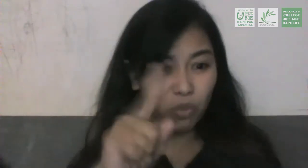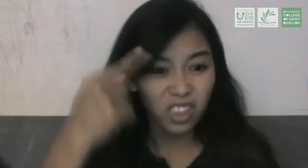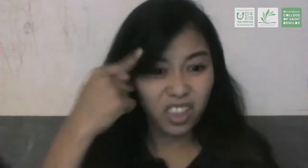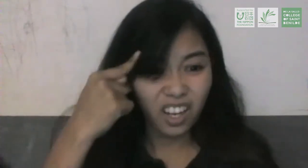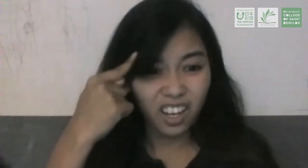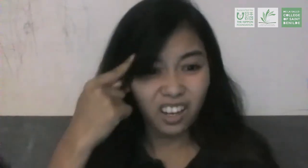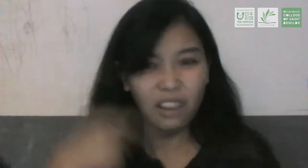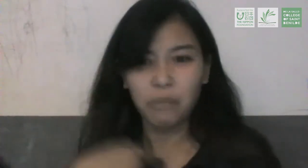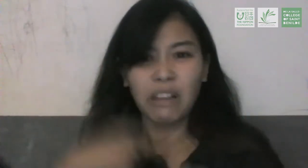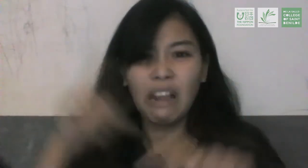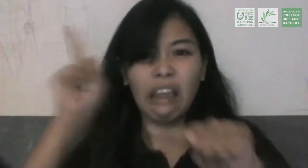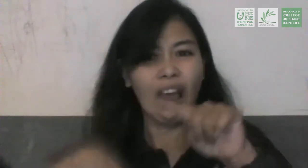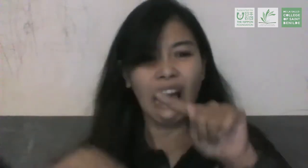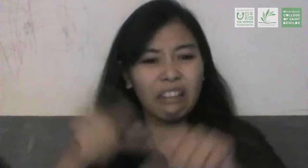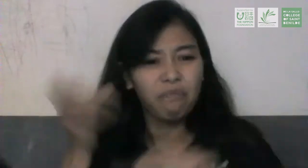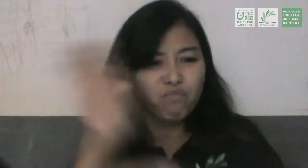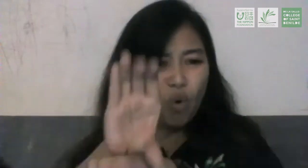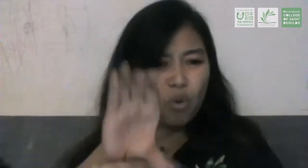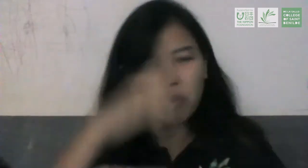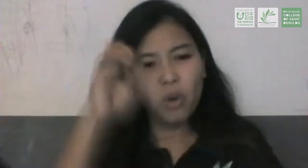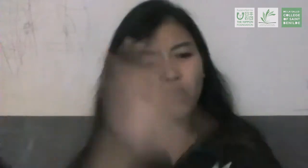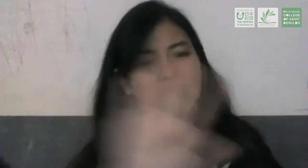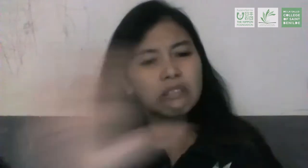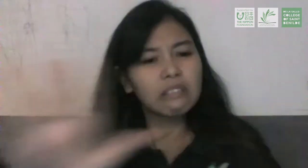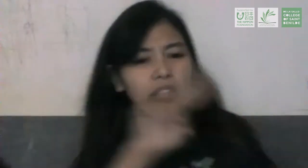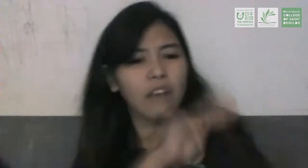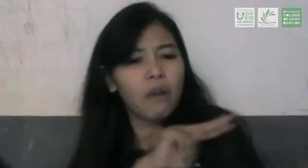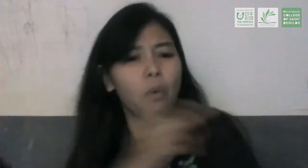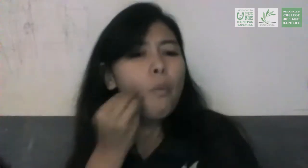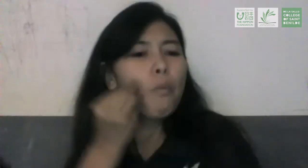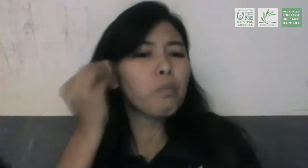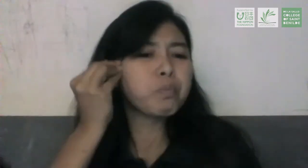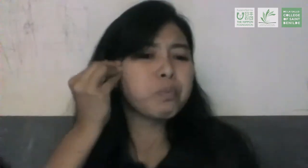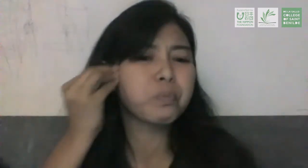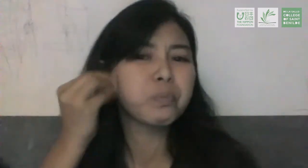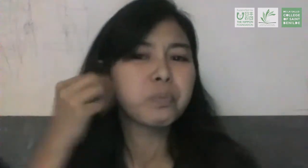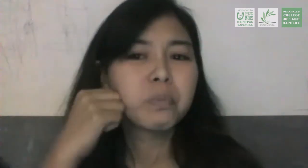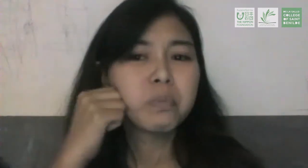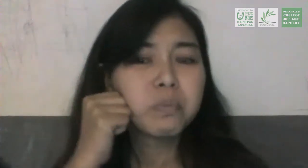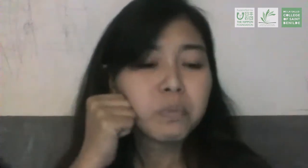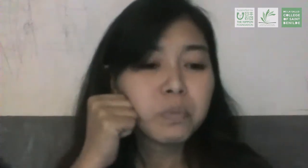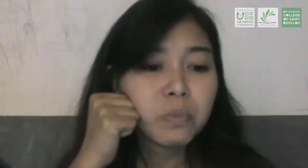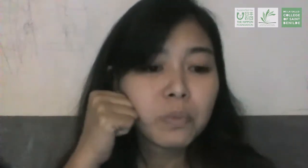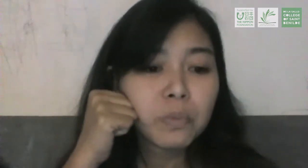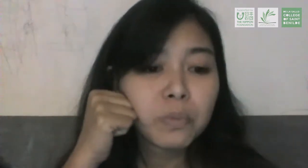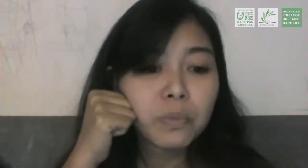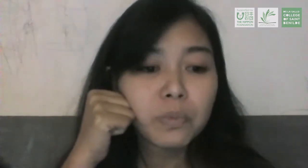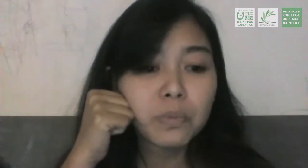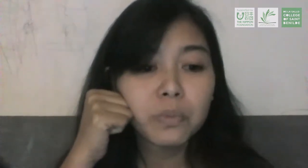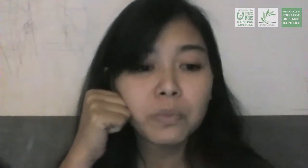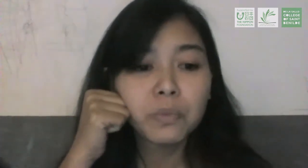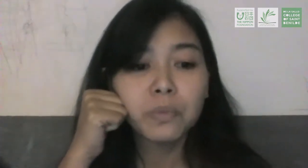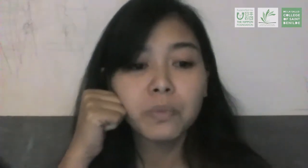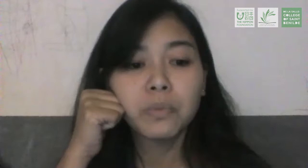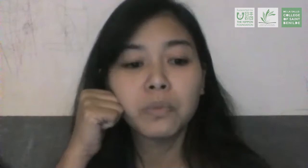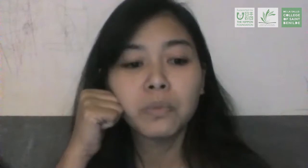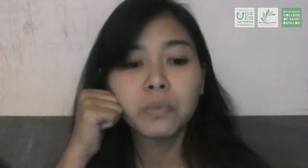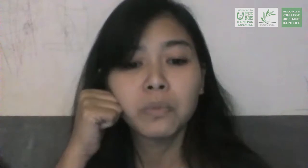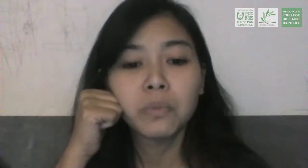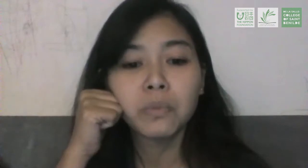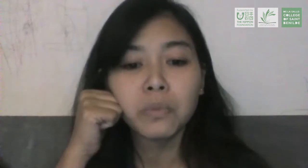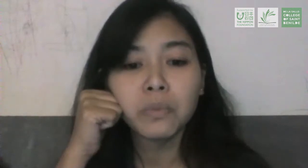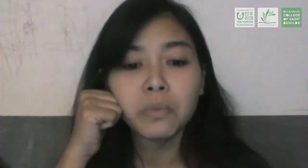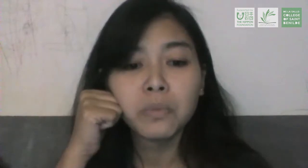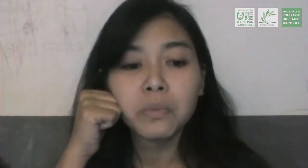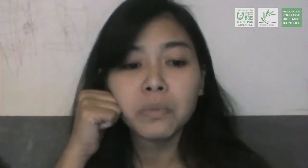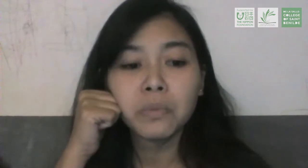one approach, because we don't want to be forcing a language onto them. We want to make sure that the language